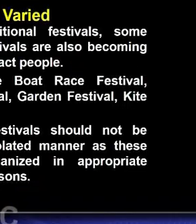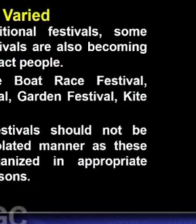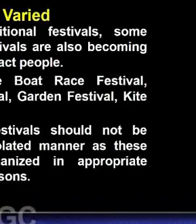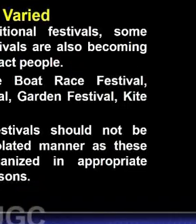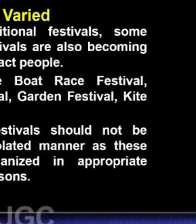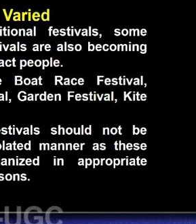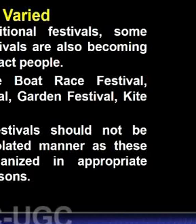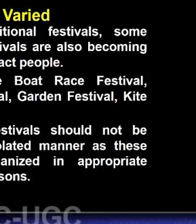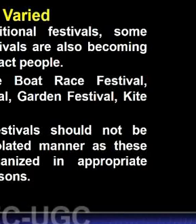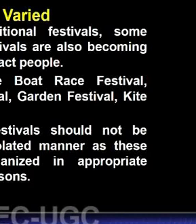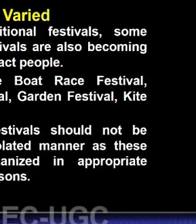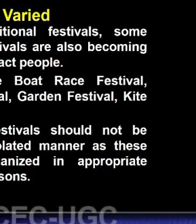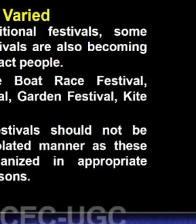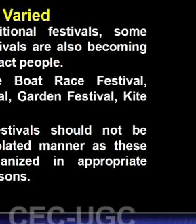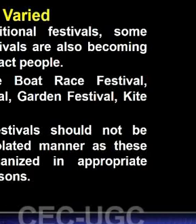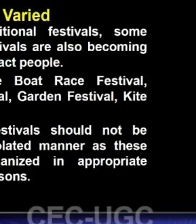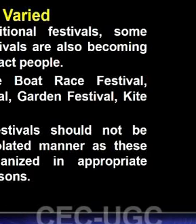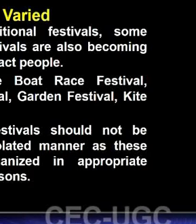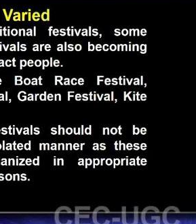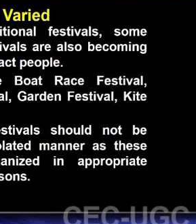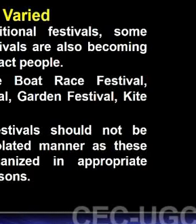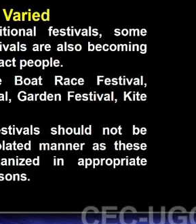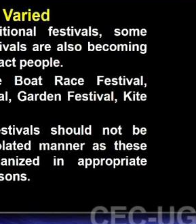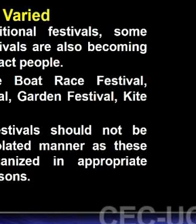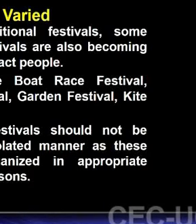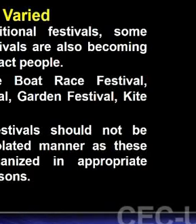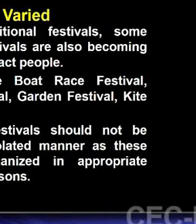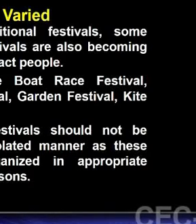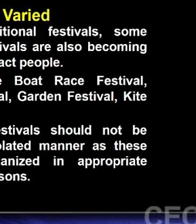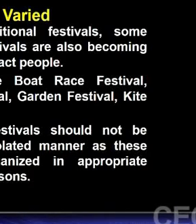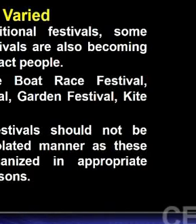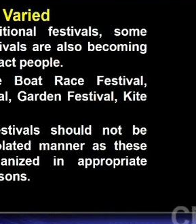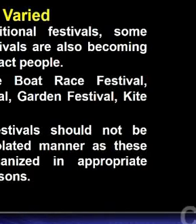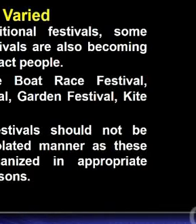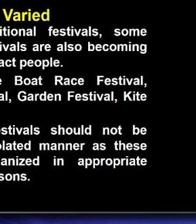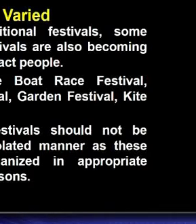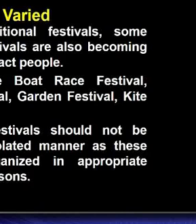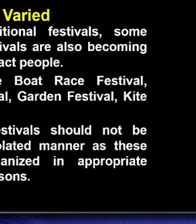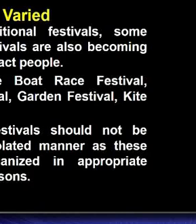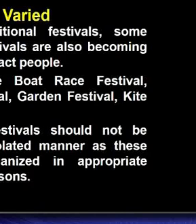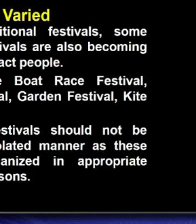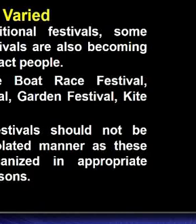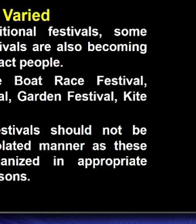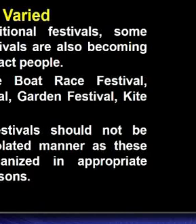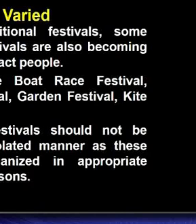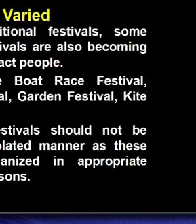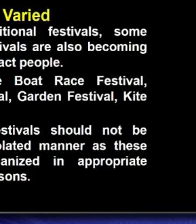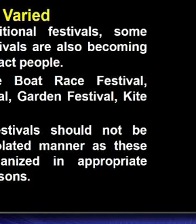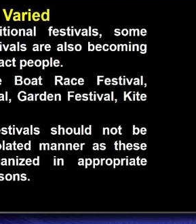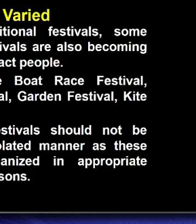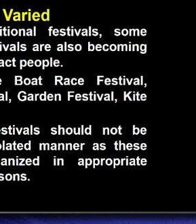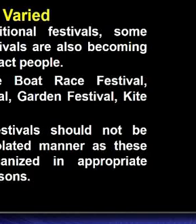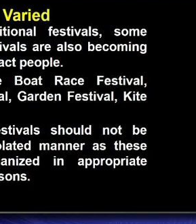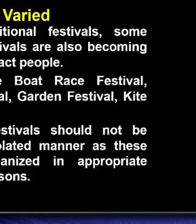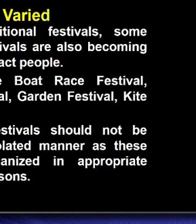people as well. And when we try to name them, we find that boat race festival, mango festival, garden